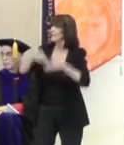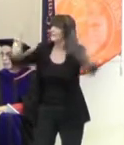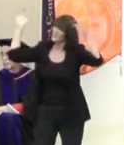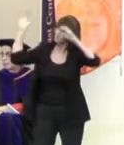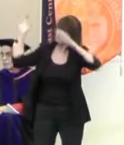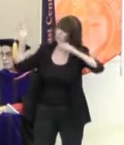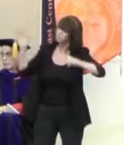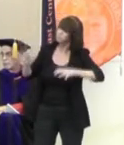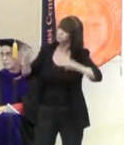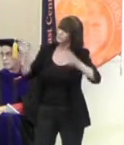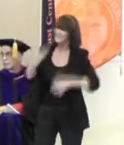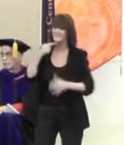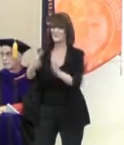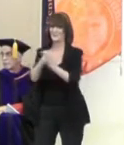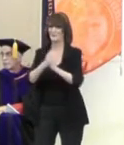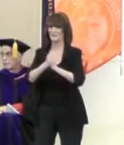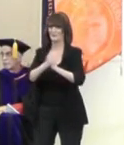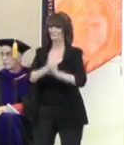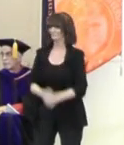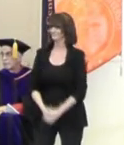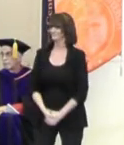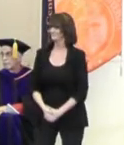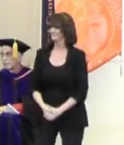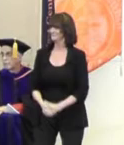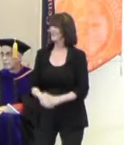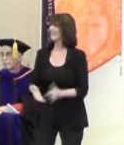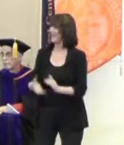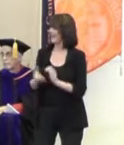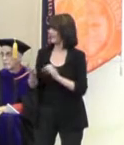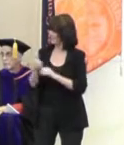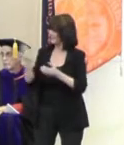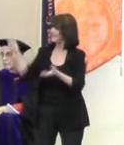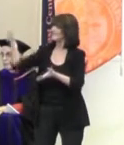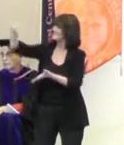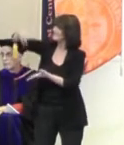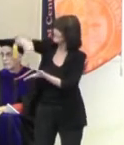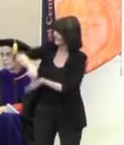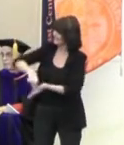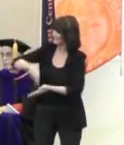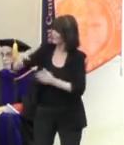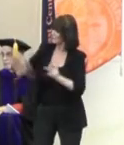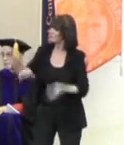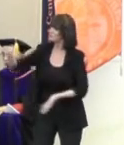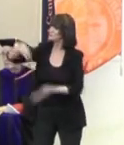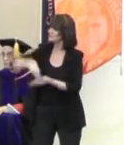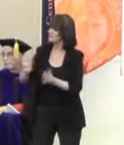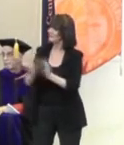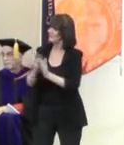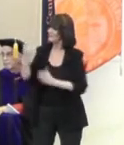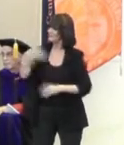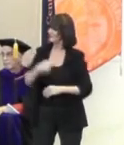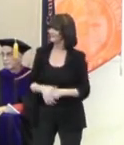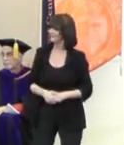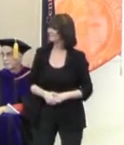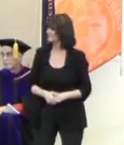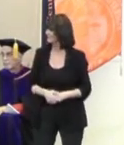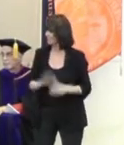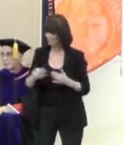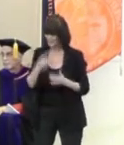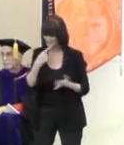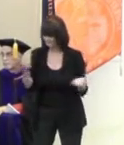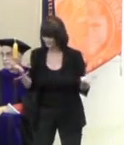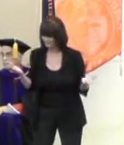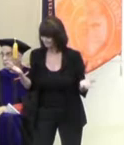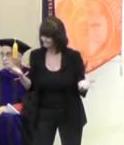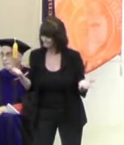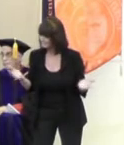down. And I said, congratulations. And I got a standing ovation as everybody was running to it. That's all I said.